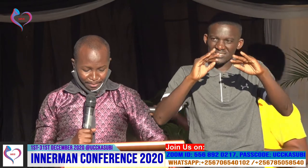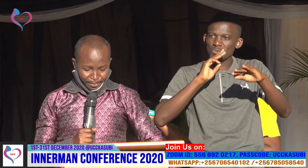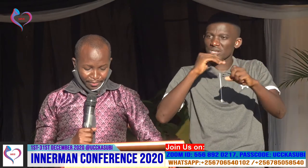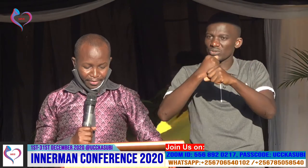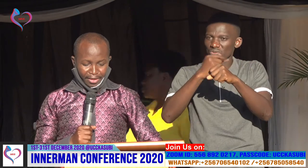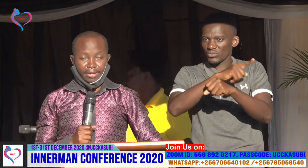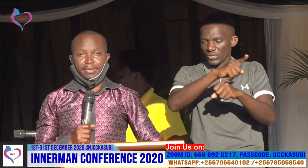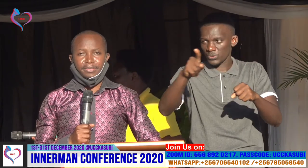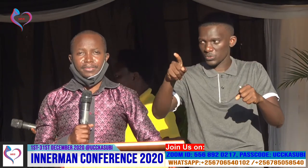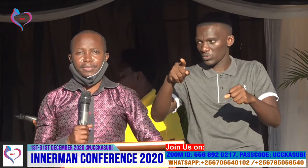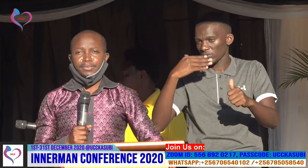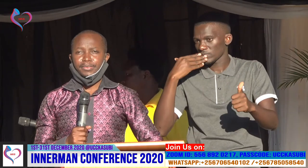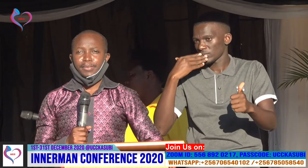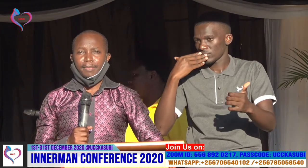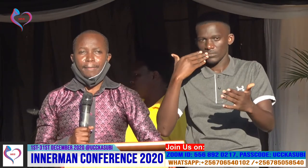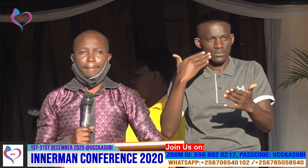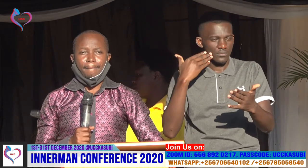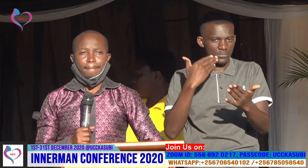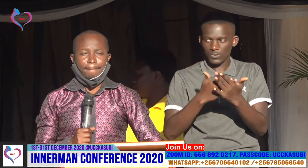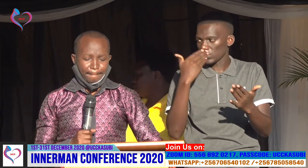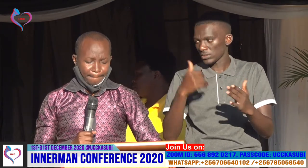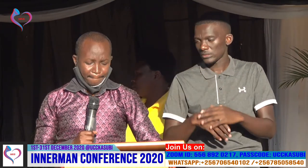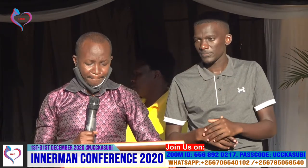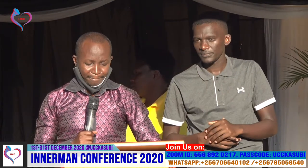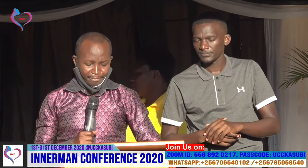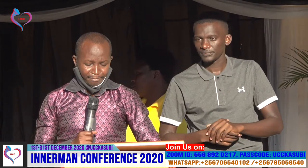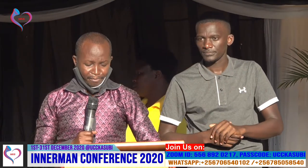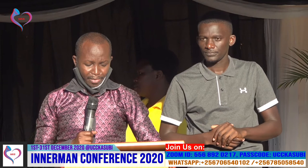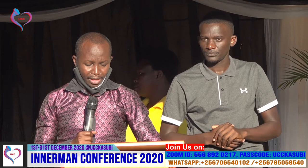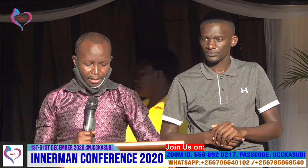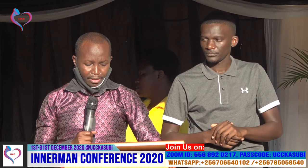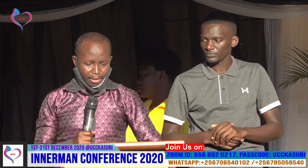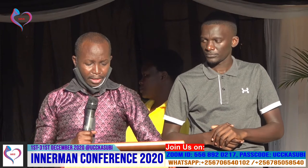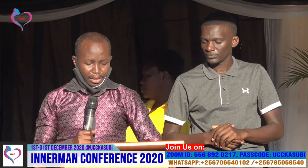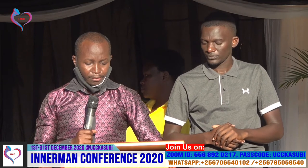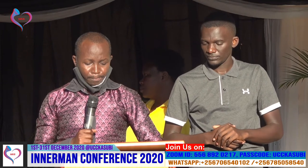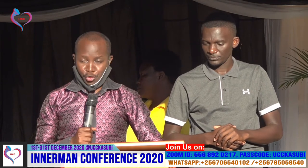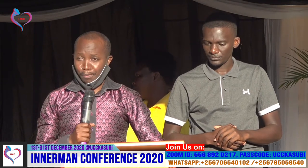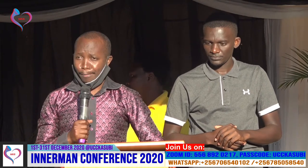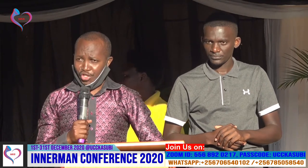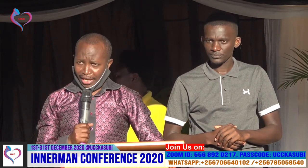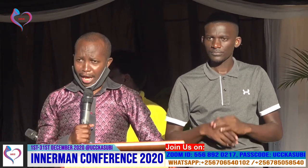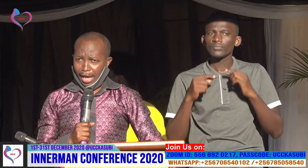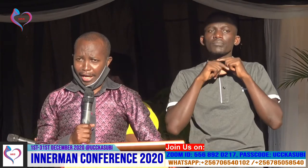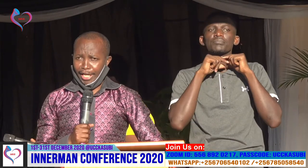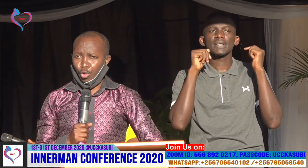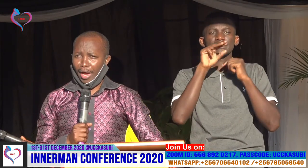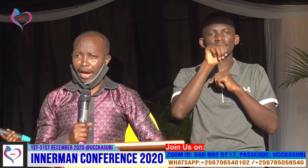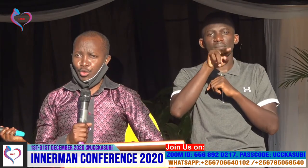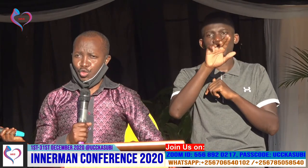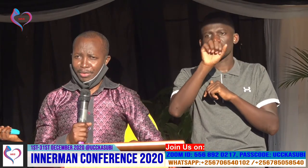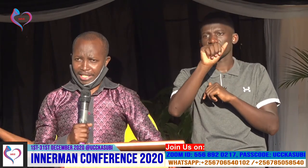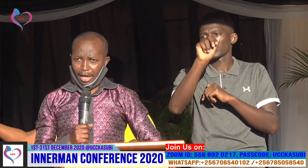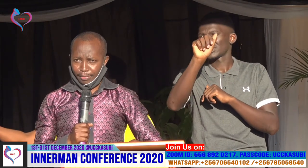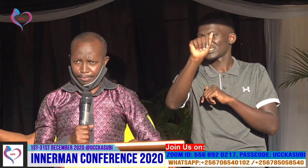I doubt not at all, because the time he has spent in the field of teaching, he will do you so good. Musumba Musana agenda